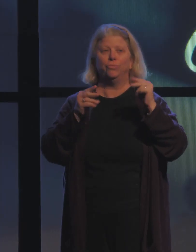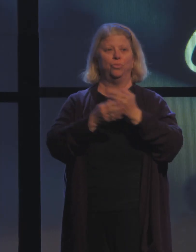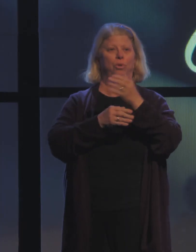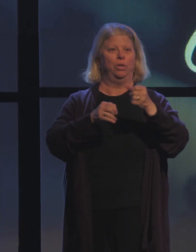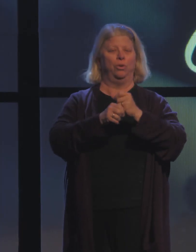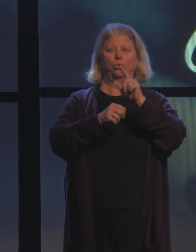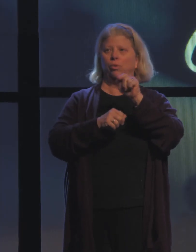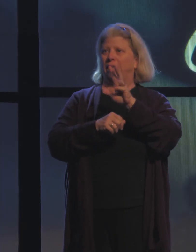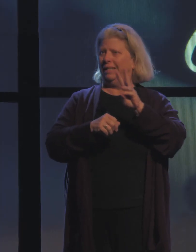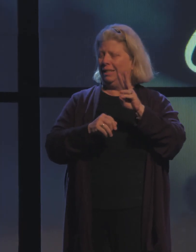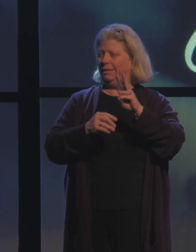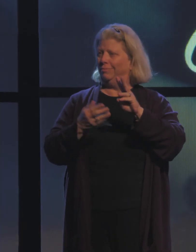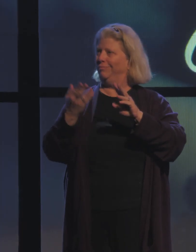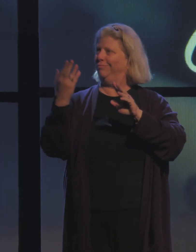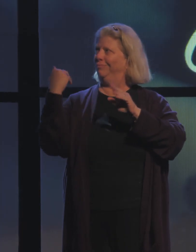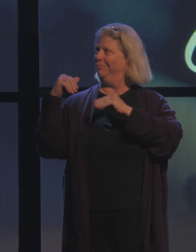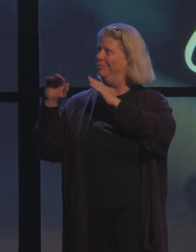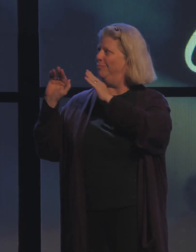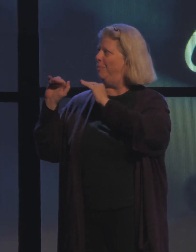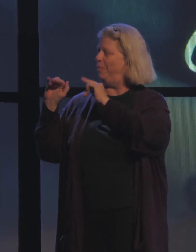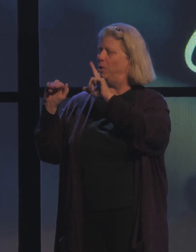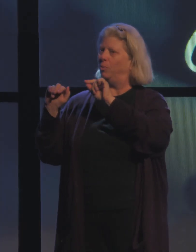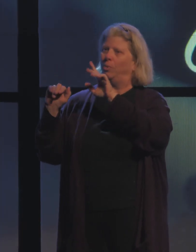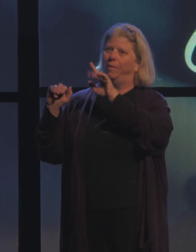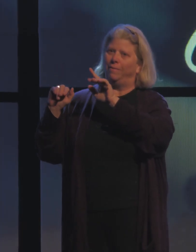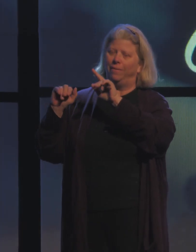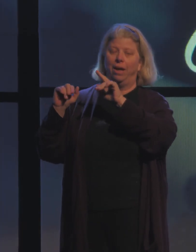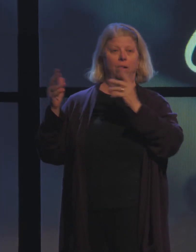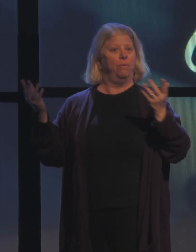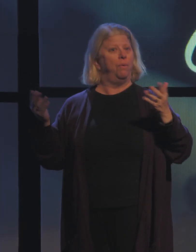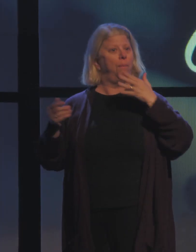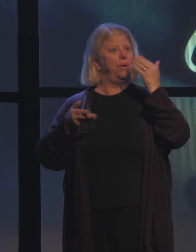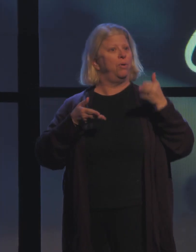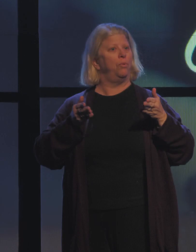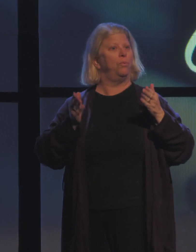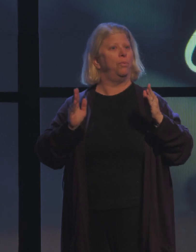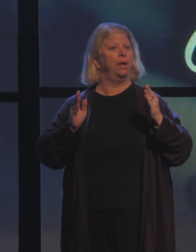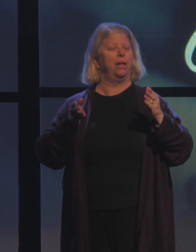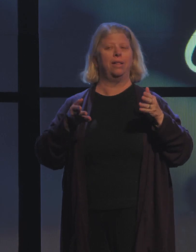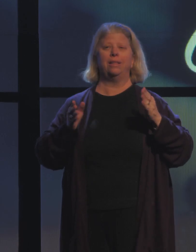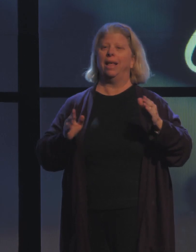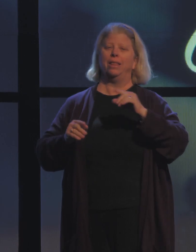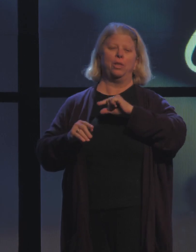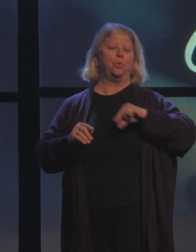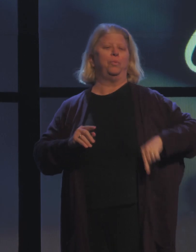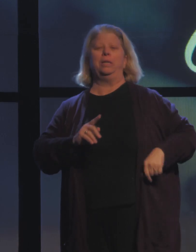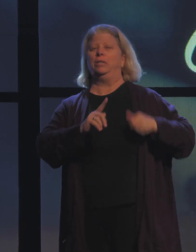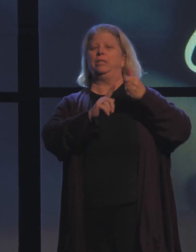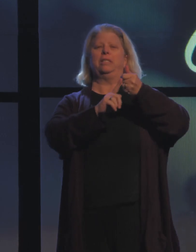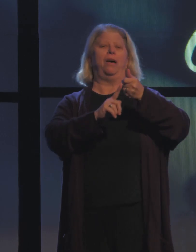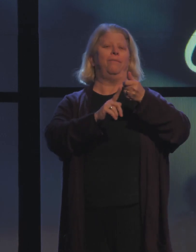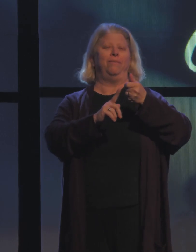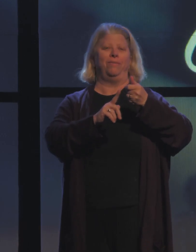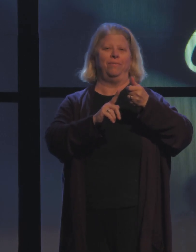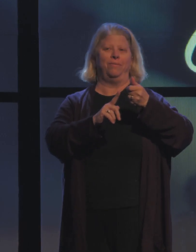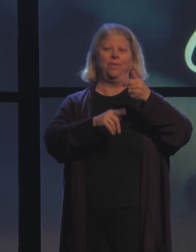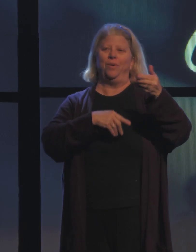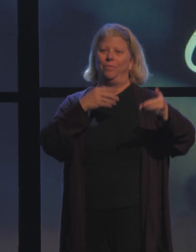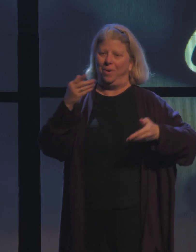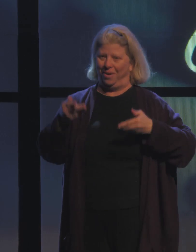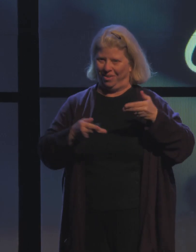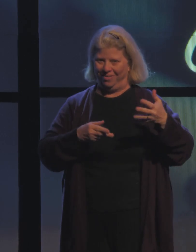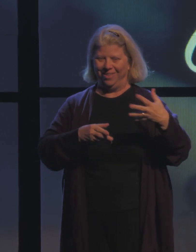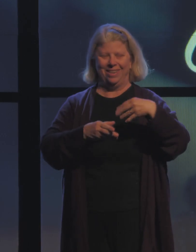2026, saying goodbye to 2025, could bring. And what better way than to let the Queen herself welcome us